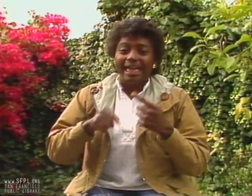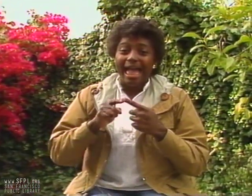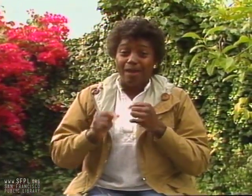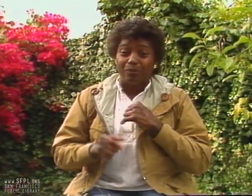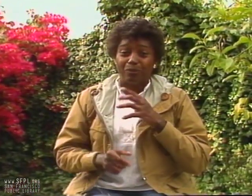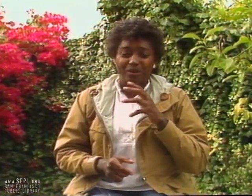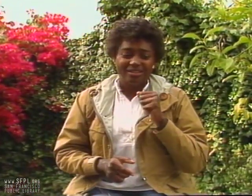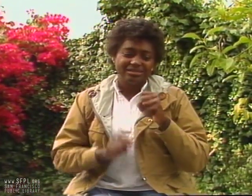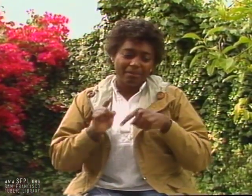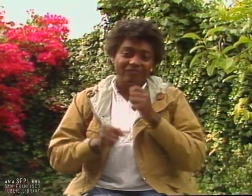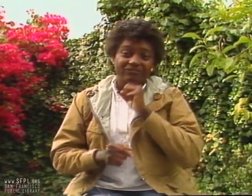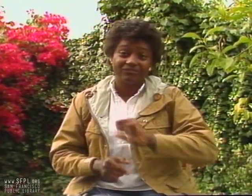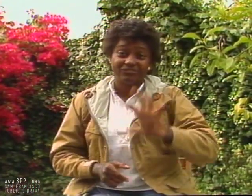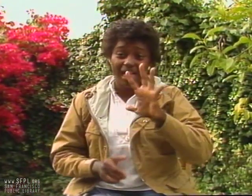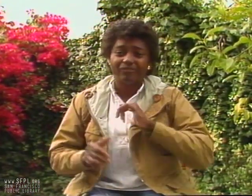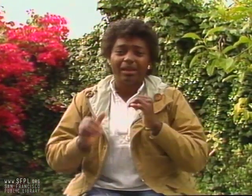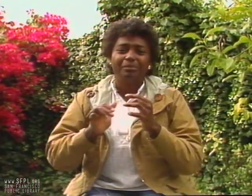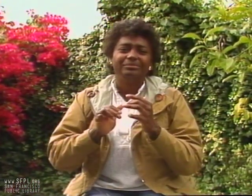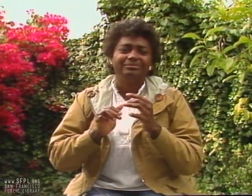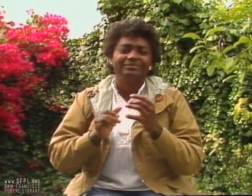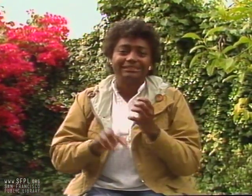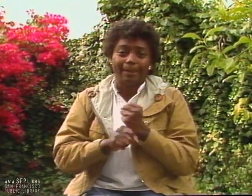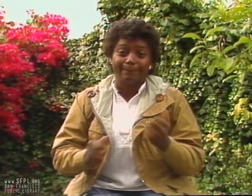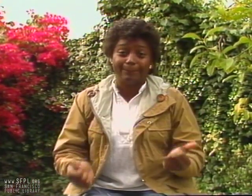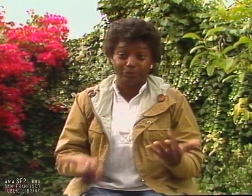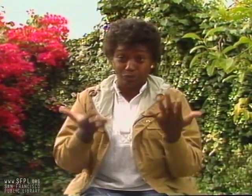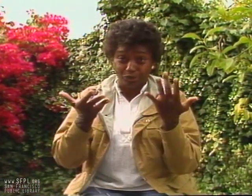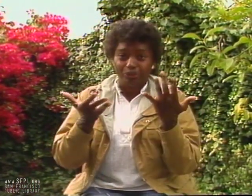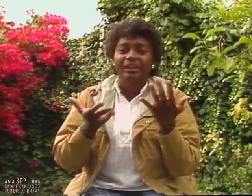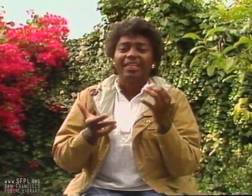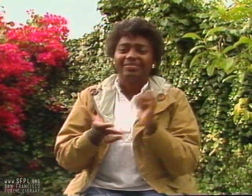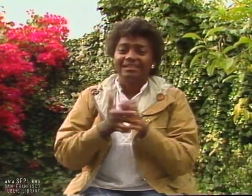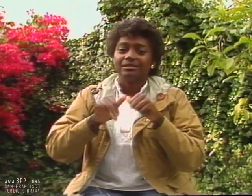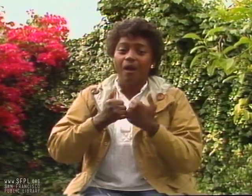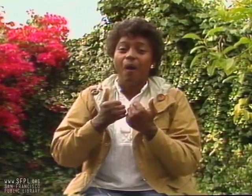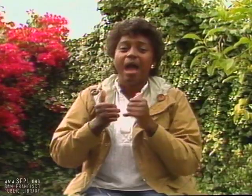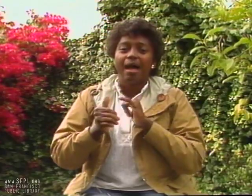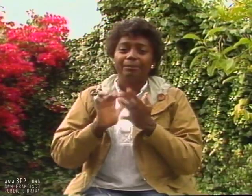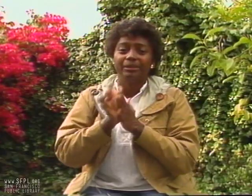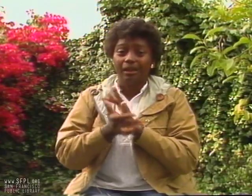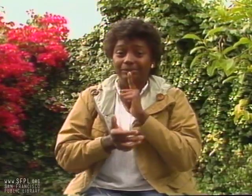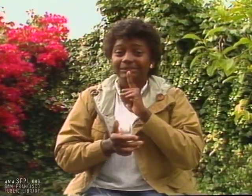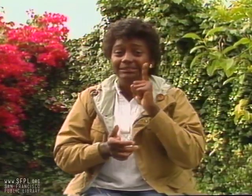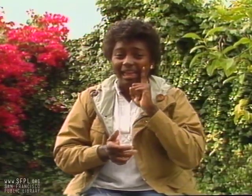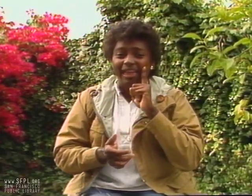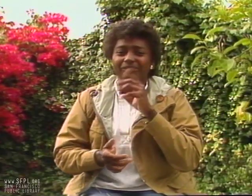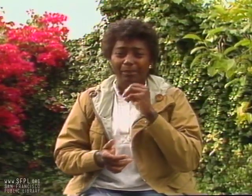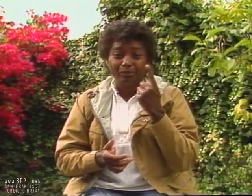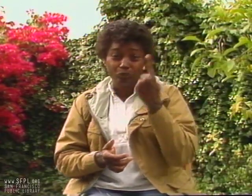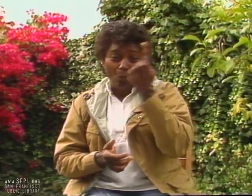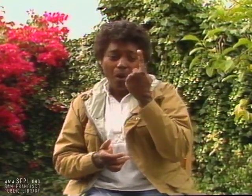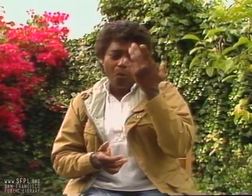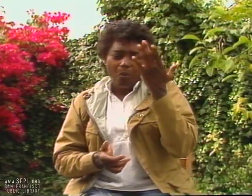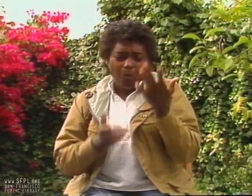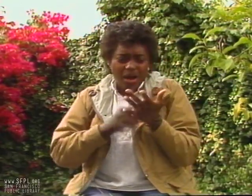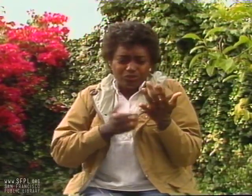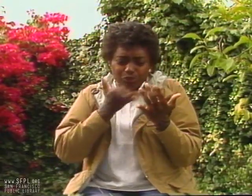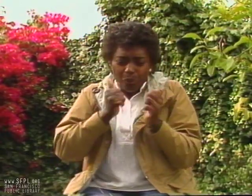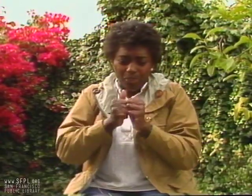When I was about 5 years old, I was in a fire. As a result, I became deaf. And if you're wondering about the scars on